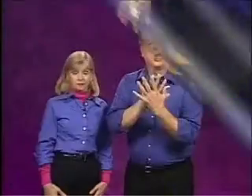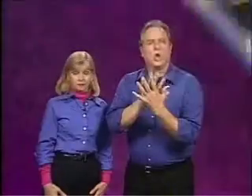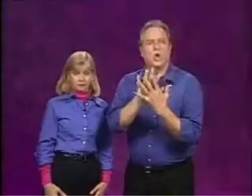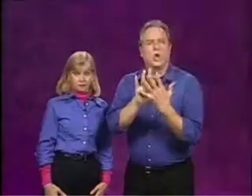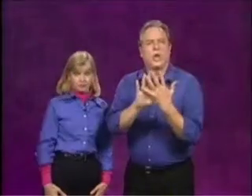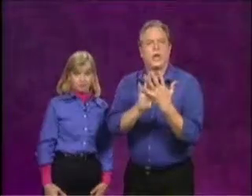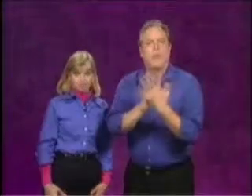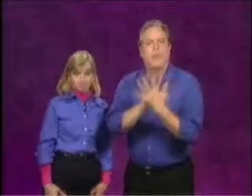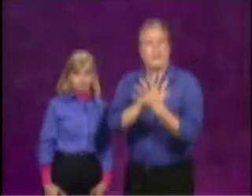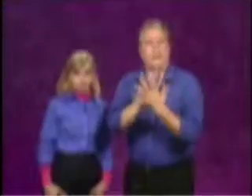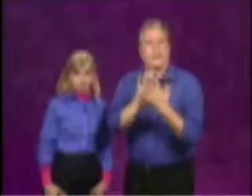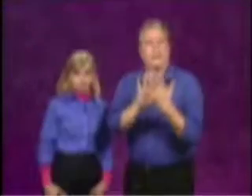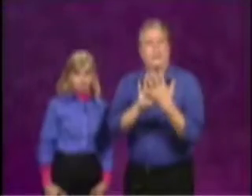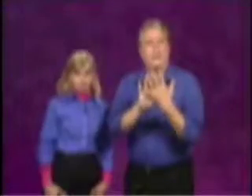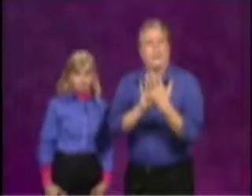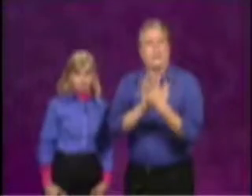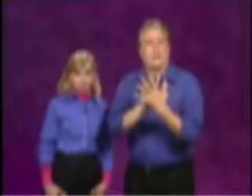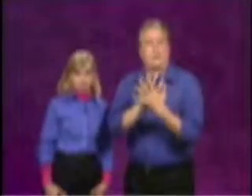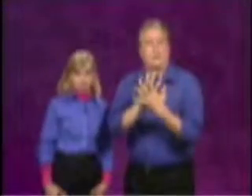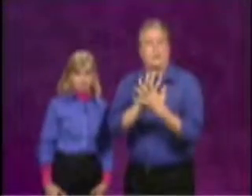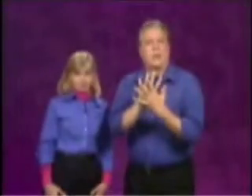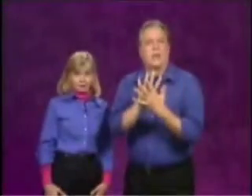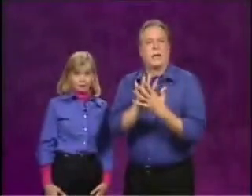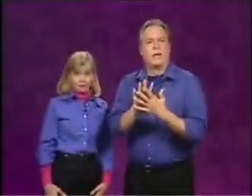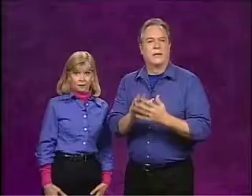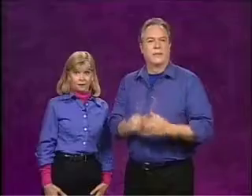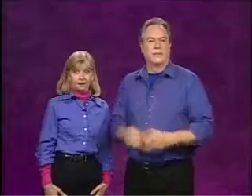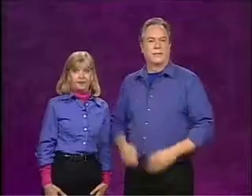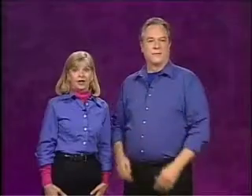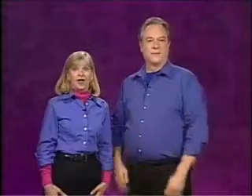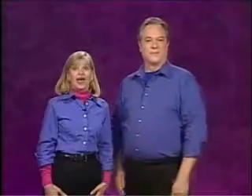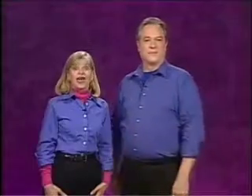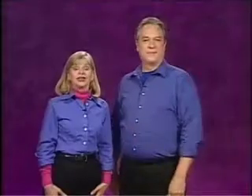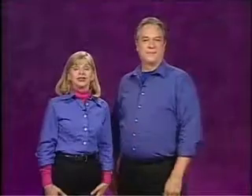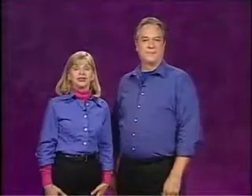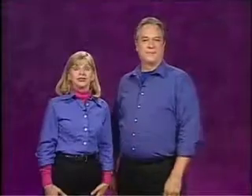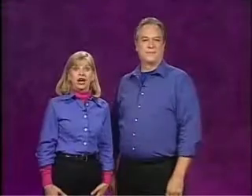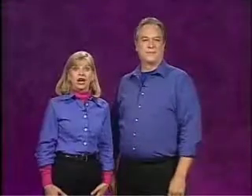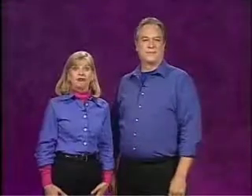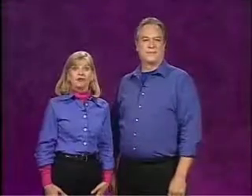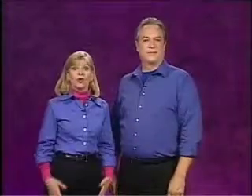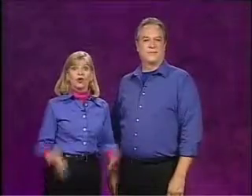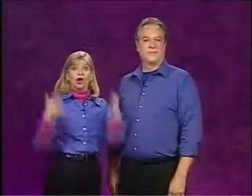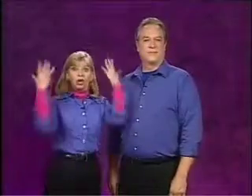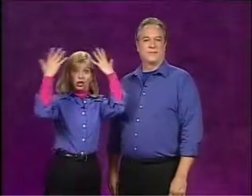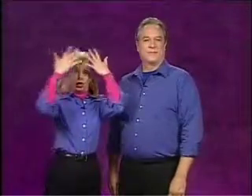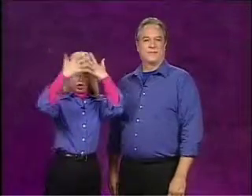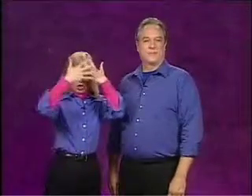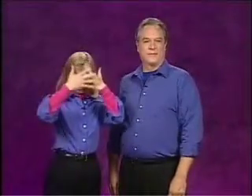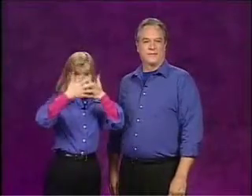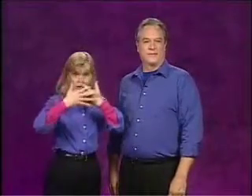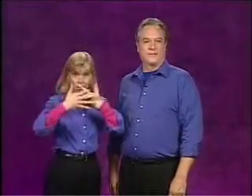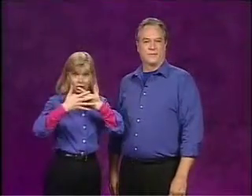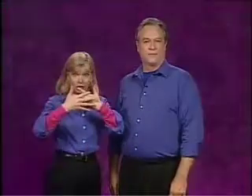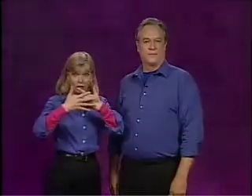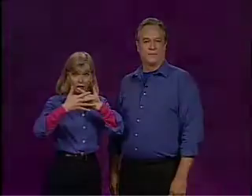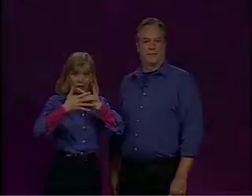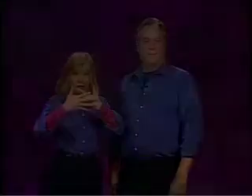In lesson 8, we showed you that lots of signs for characteristics, like blurry and dark, look just like the characteristics